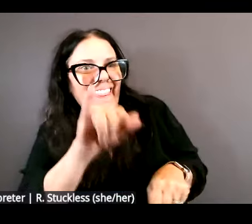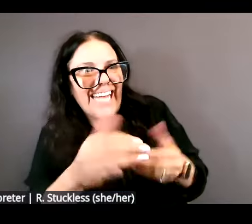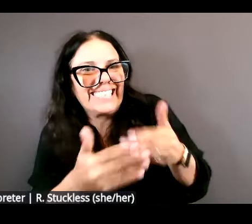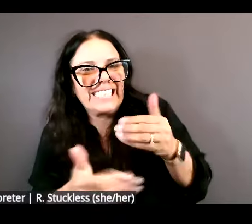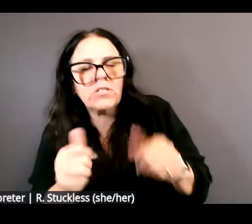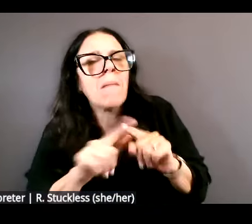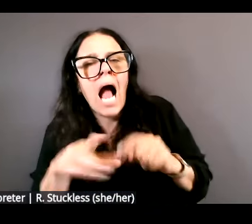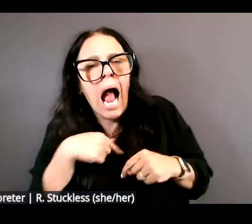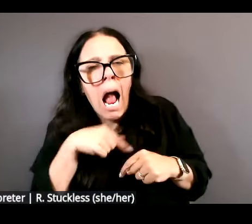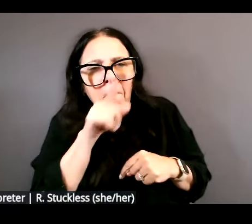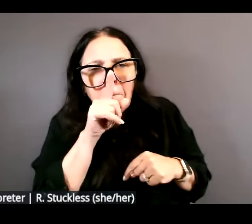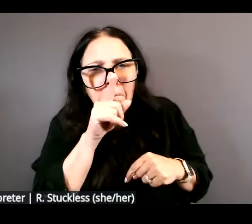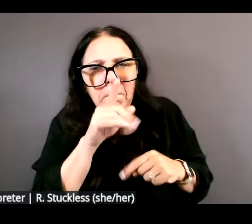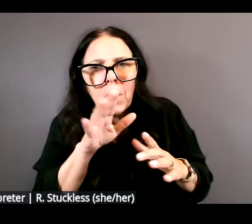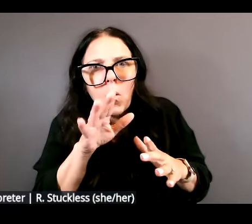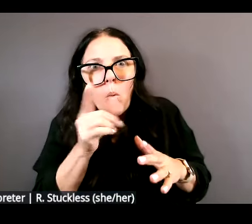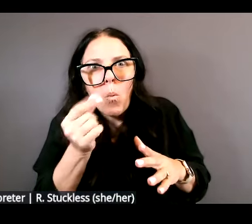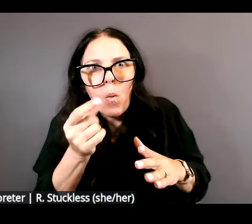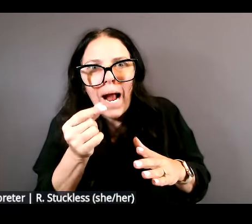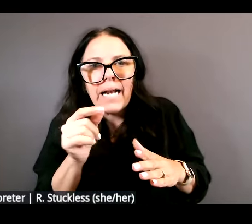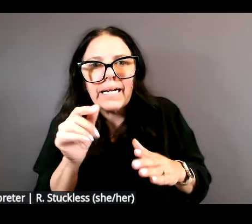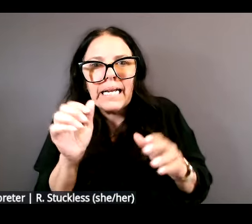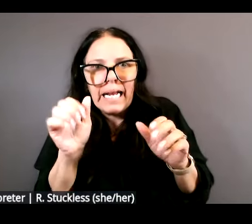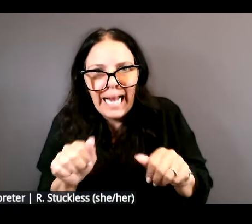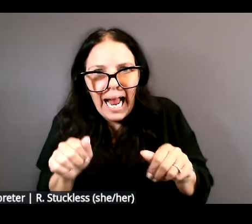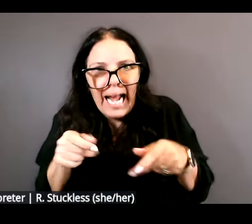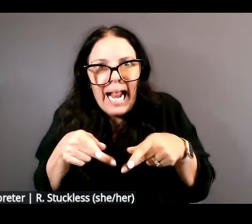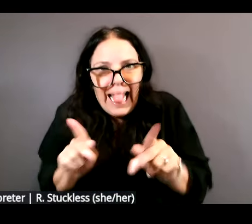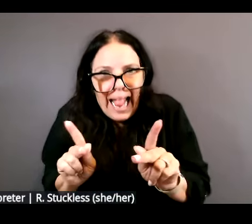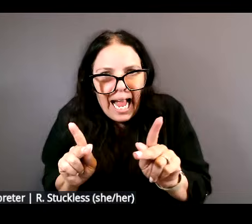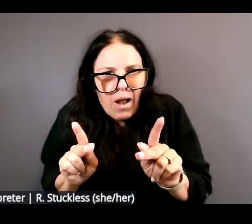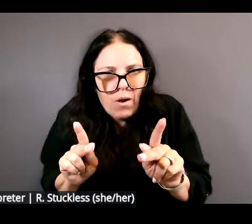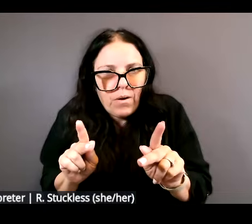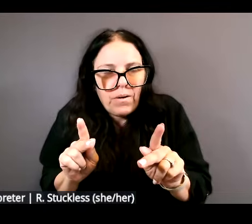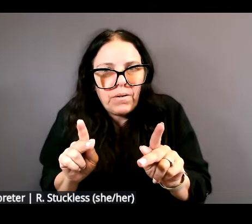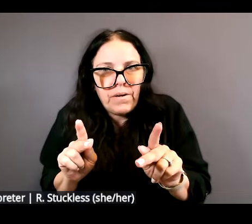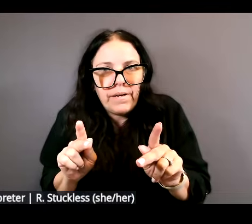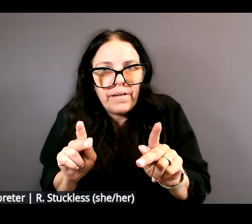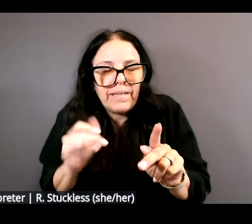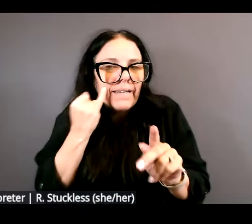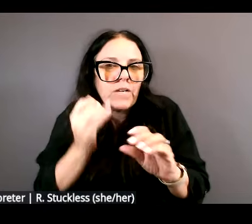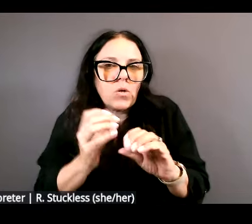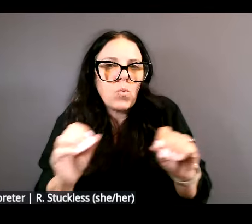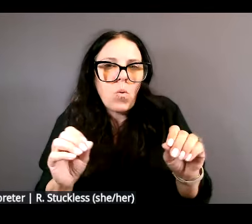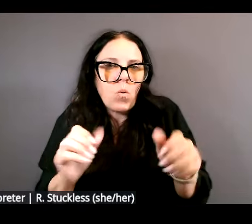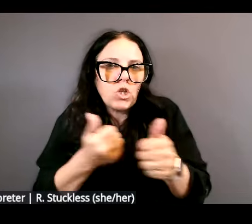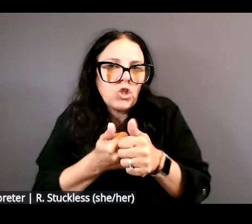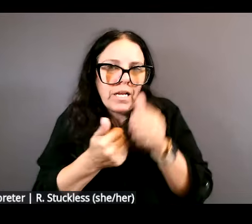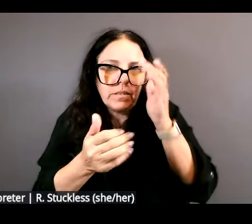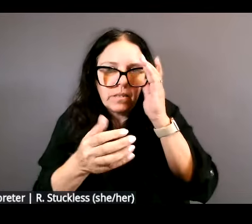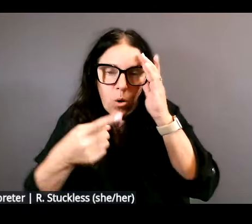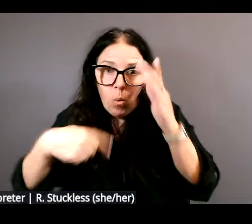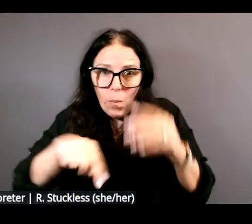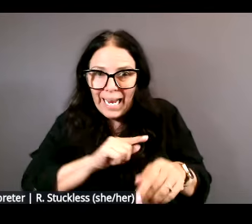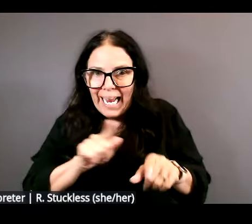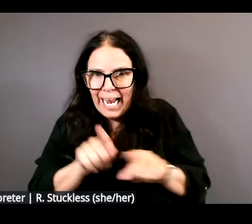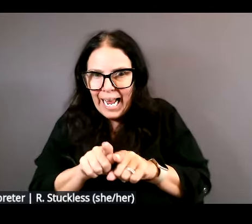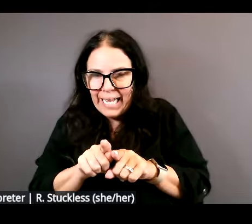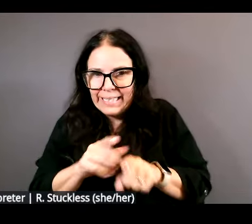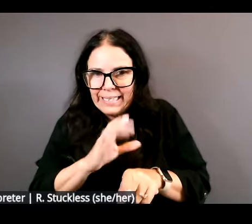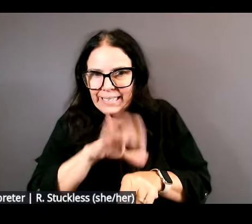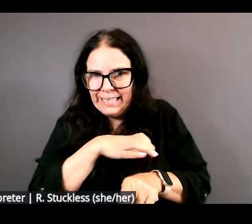go beyond what is legal for the Bureau of Elections to do, right? If no one's challenging, I mean, we have a responsibility too as citizens, right?